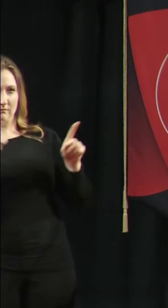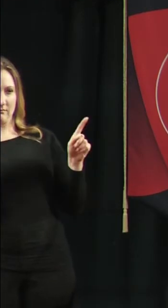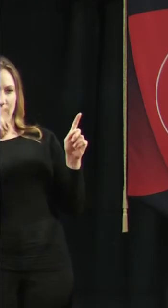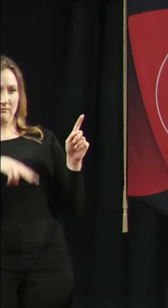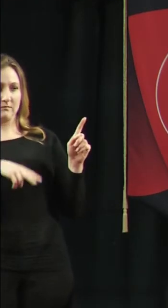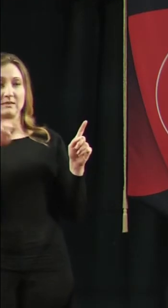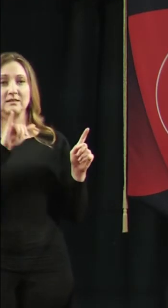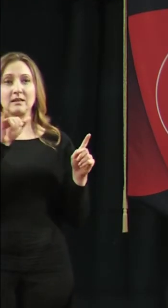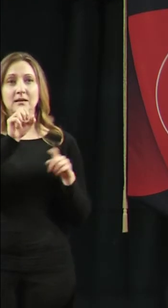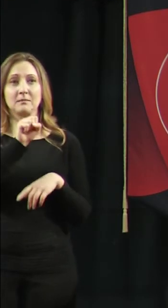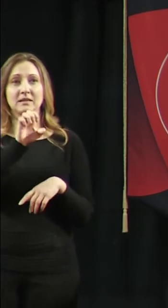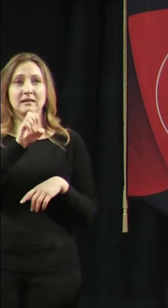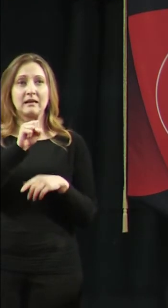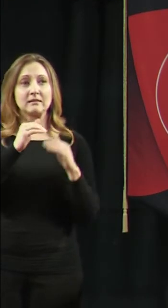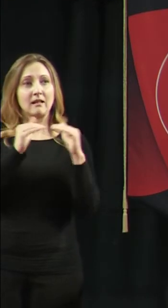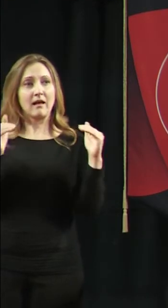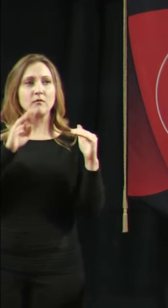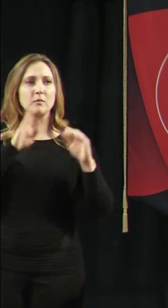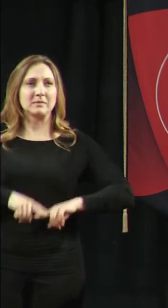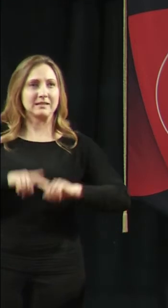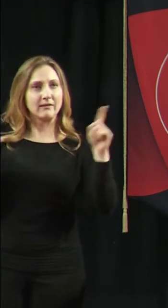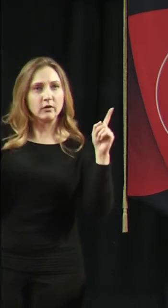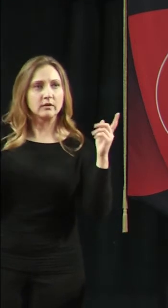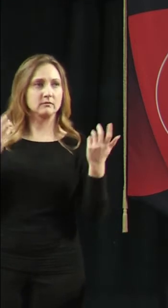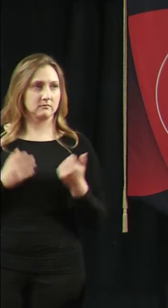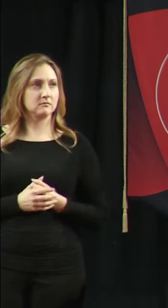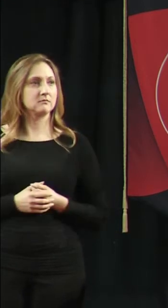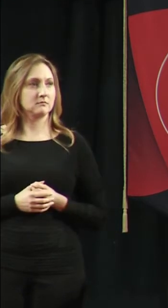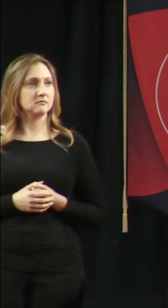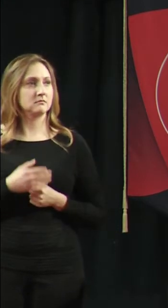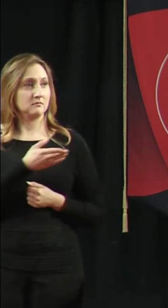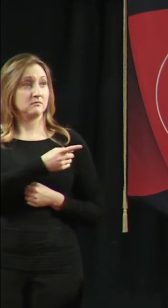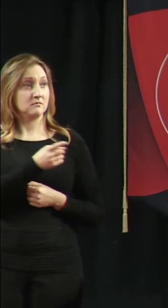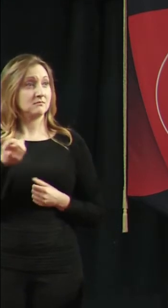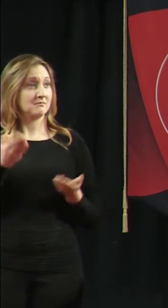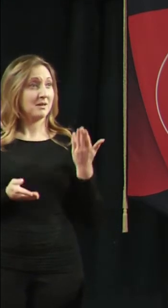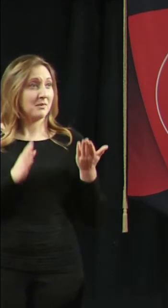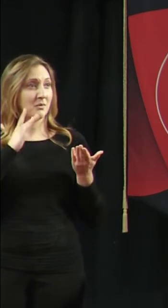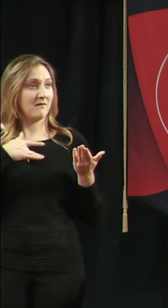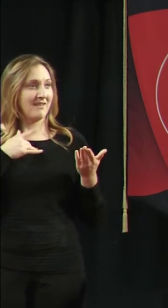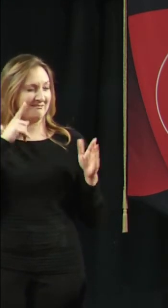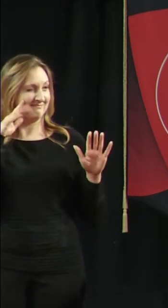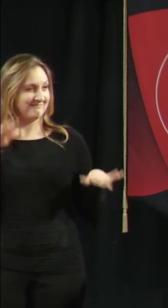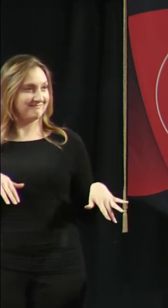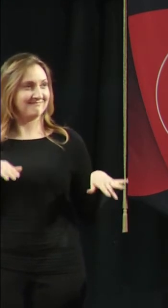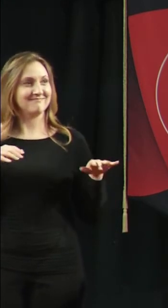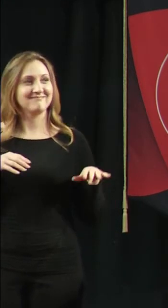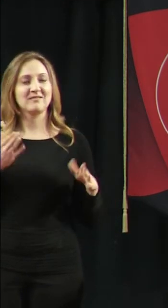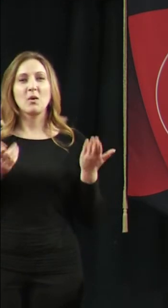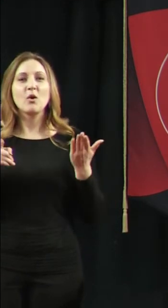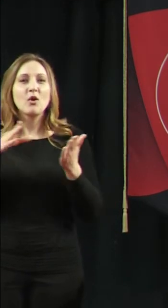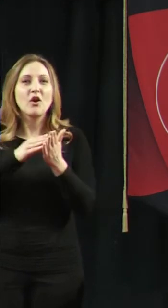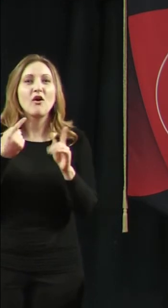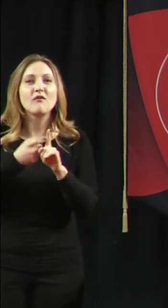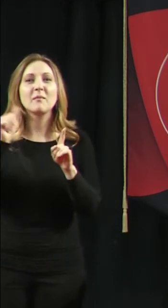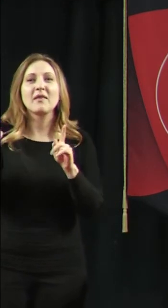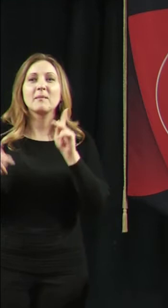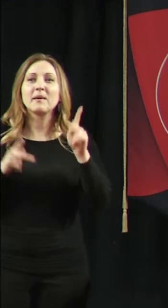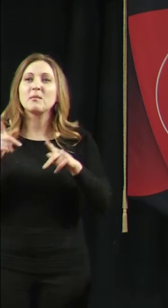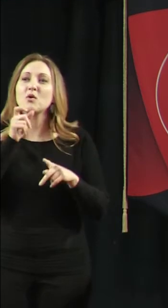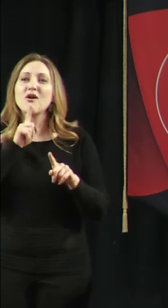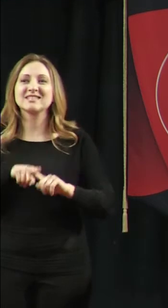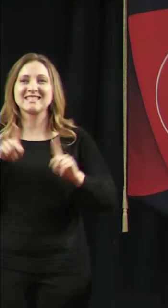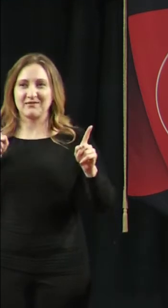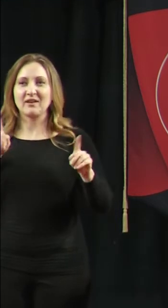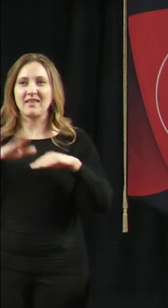different socioeconomic backgrounds. And you might be surprised by the things you could learn from those who are different